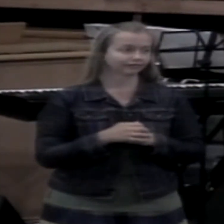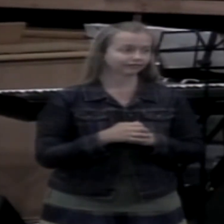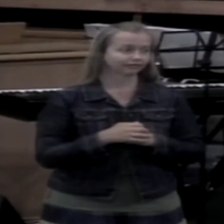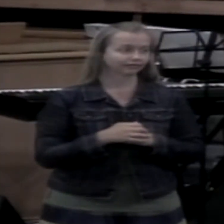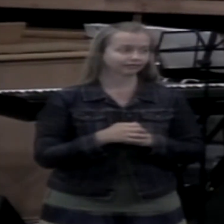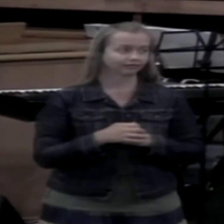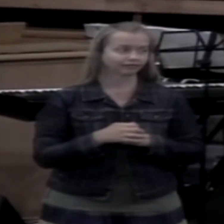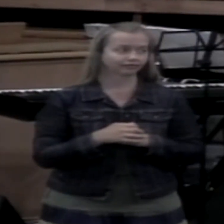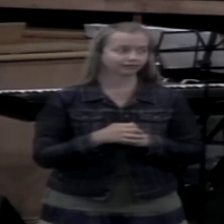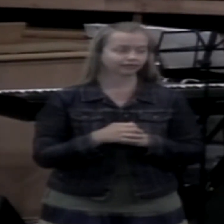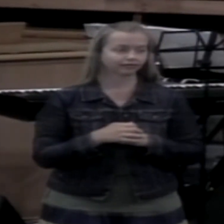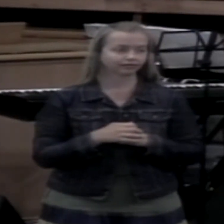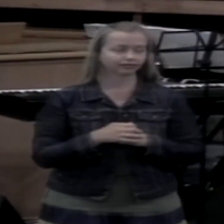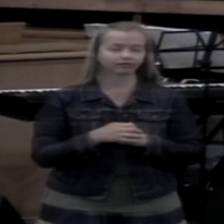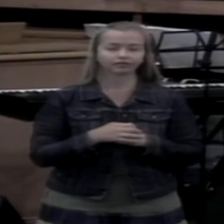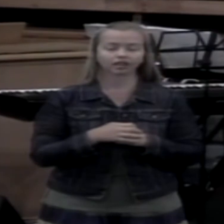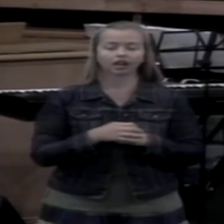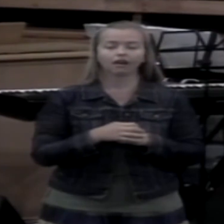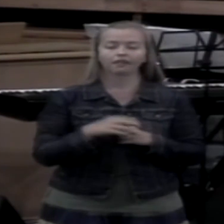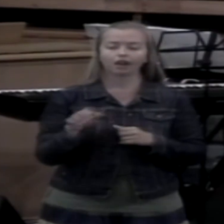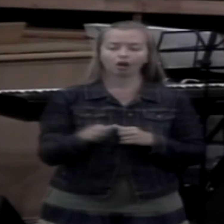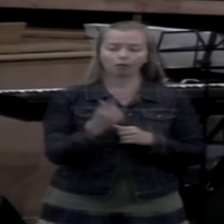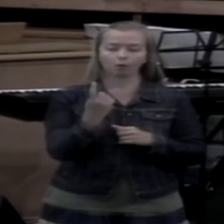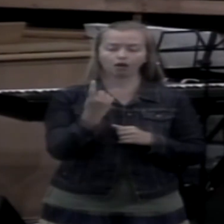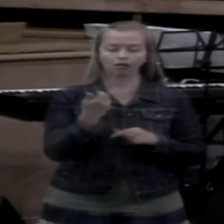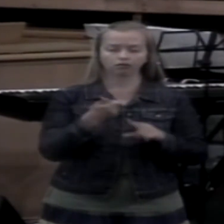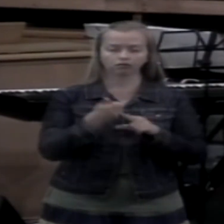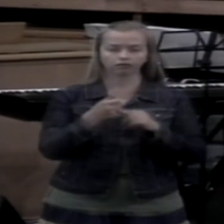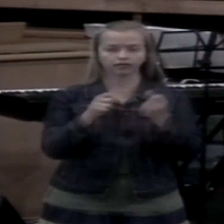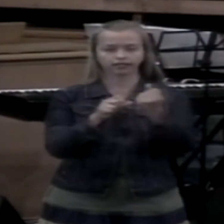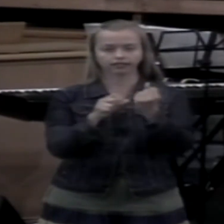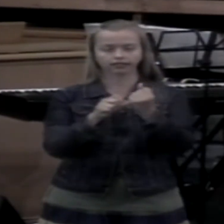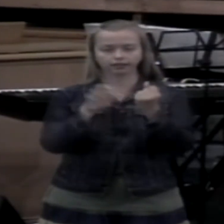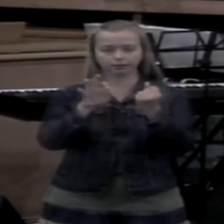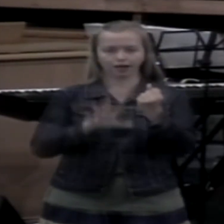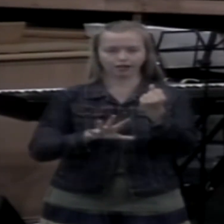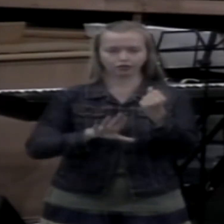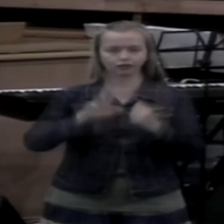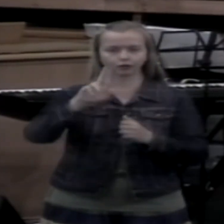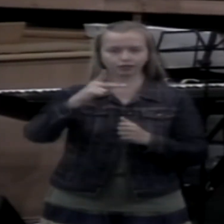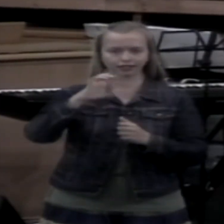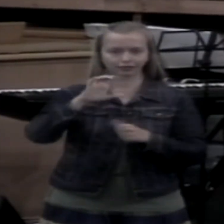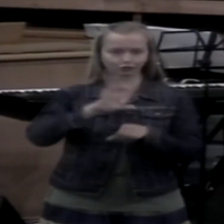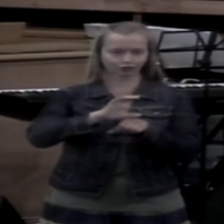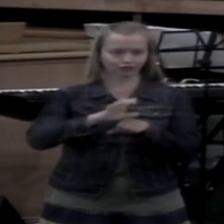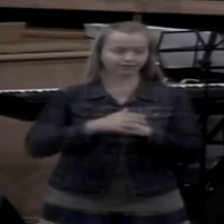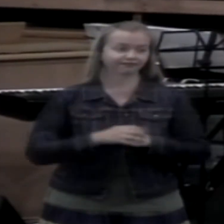One is an associate pastor of a UPC church.